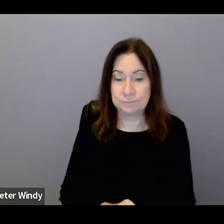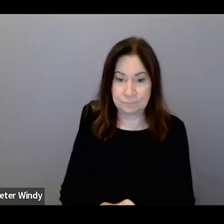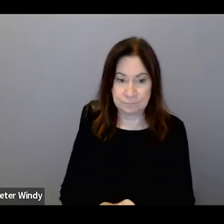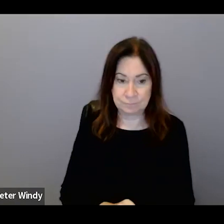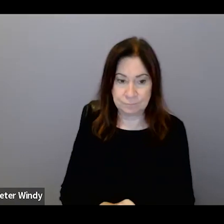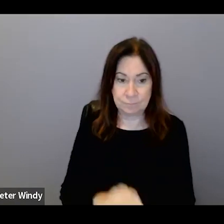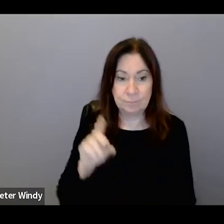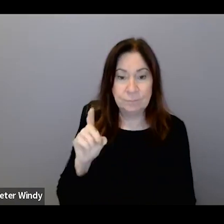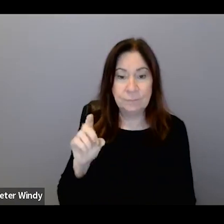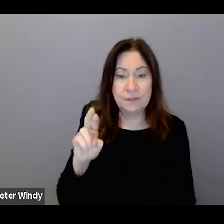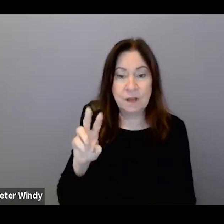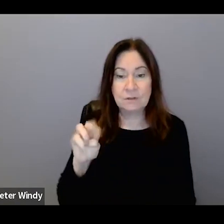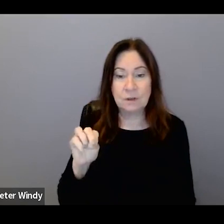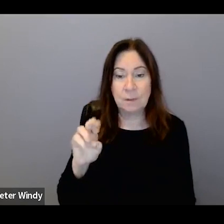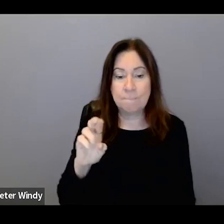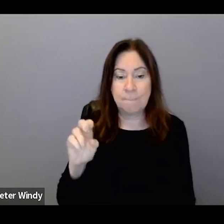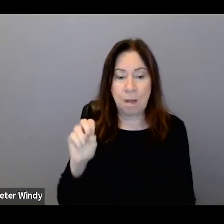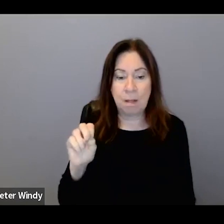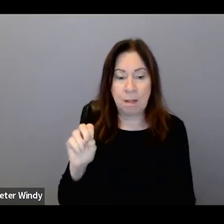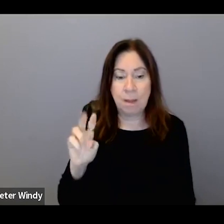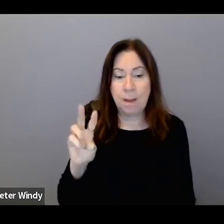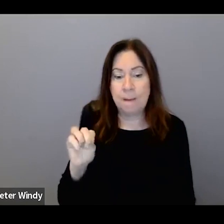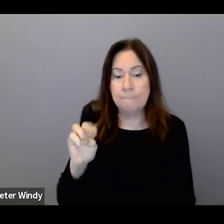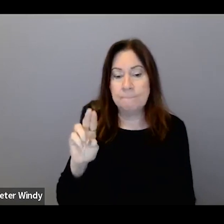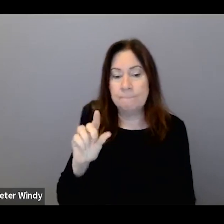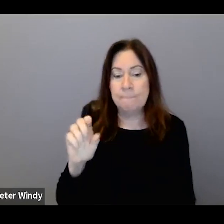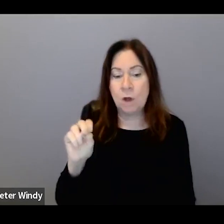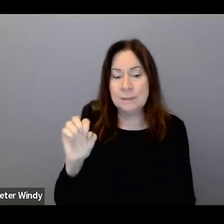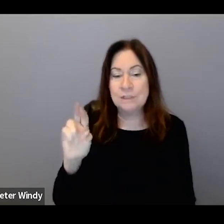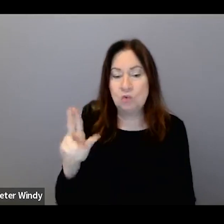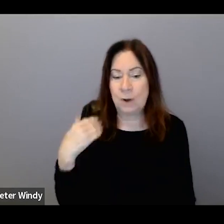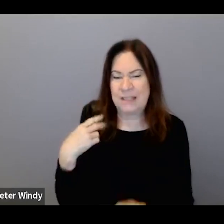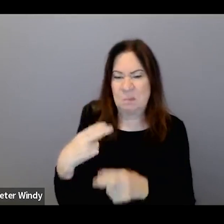And Dr. Mullendorf has a very, very brief statement she would like to read.